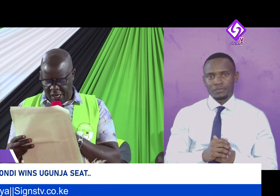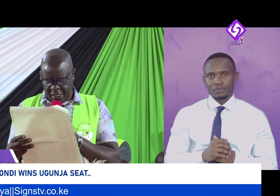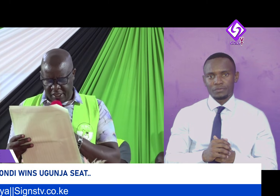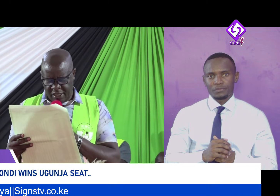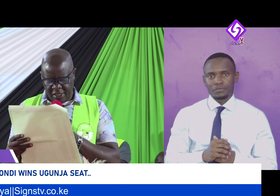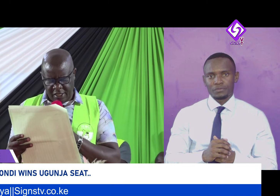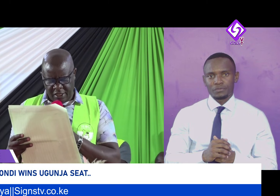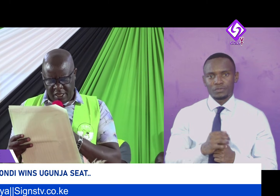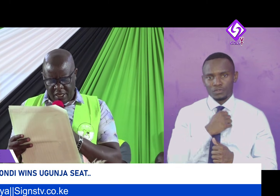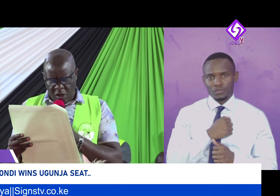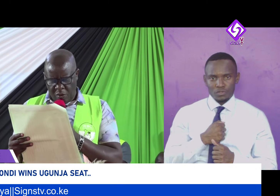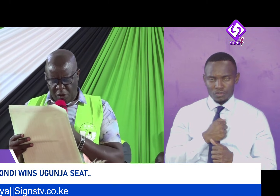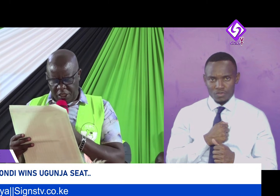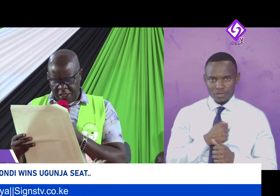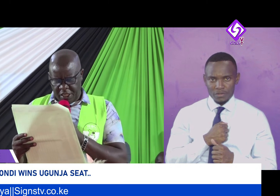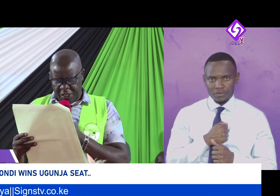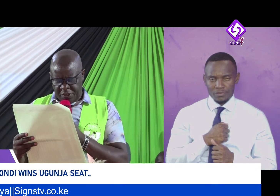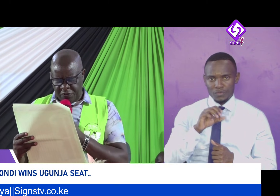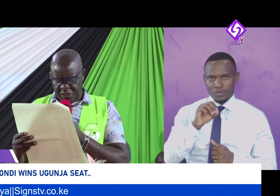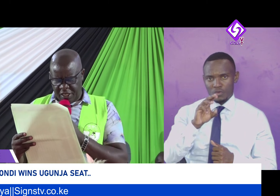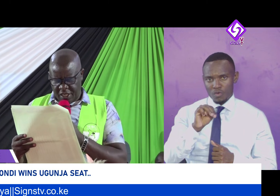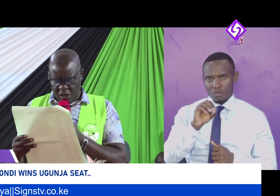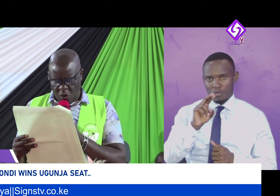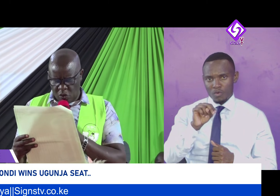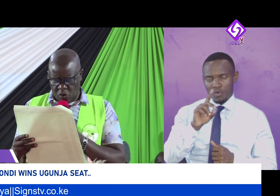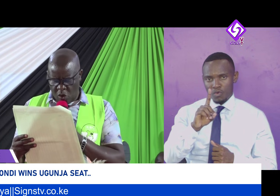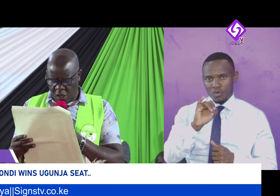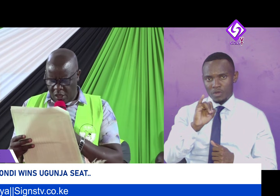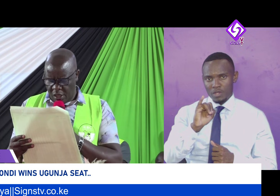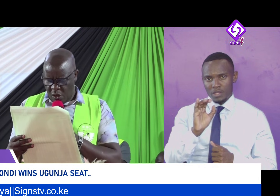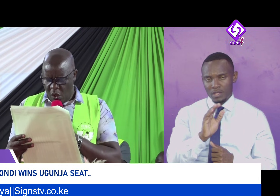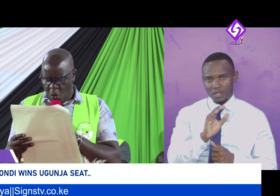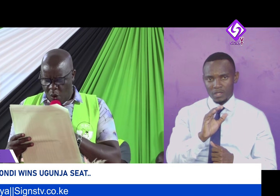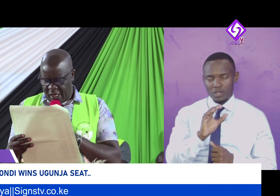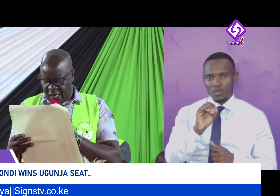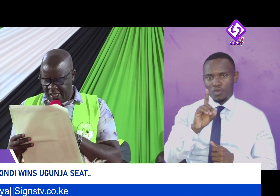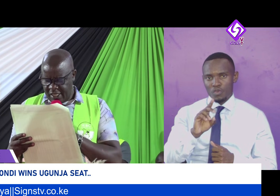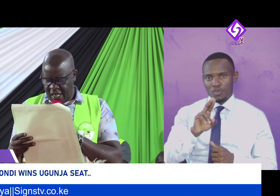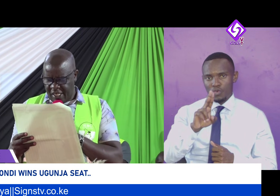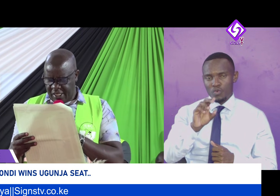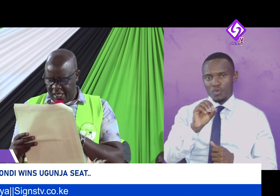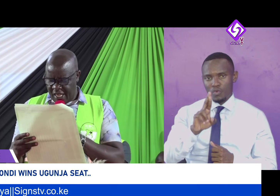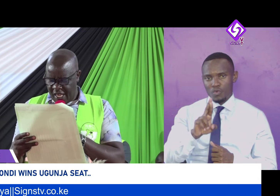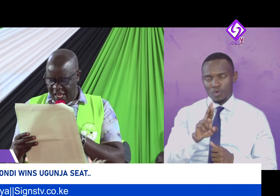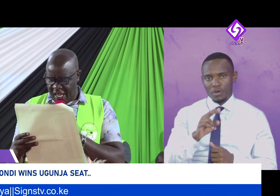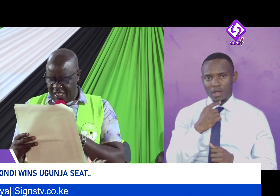Sorry, I get that right. Omondi Crispin Oduor,